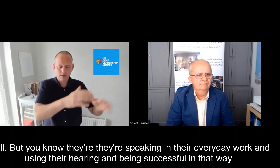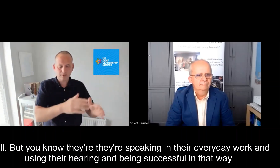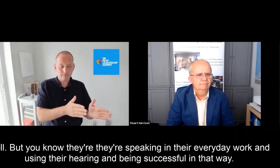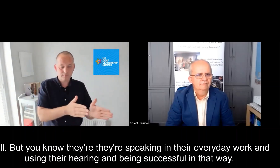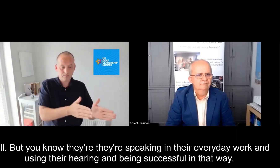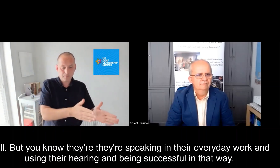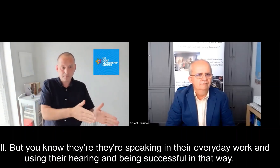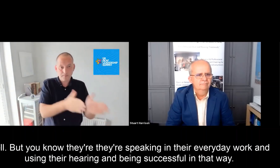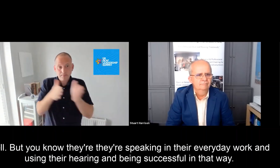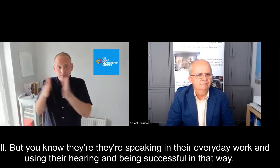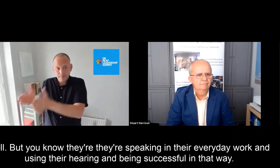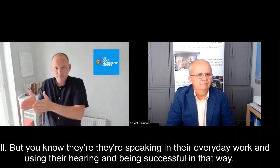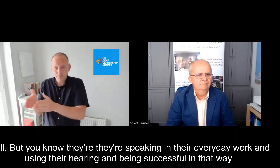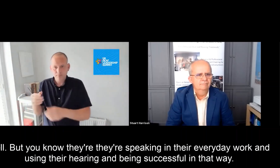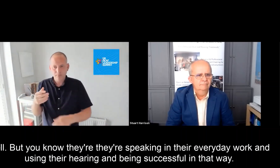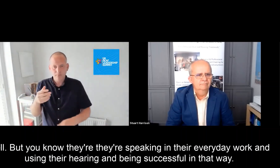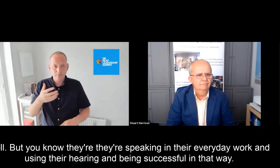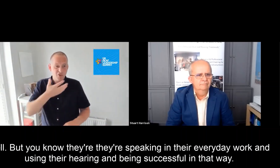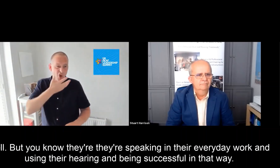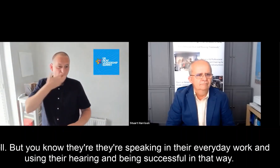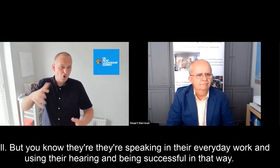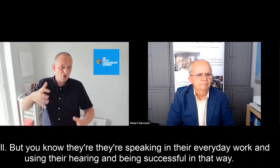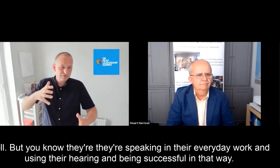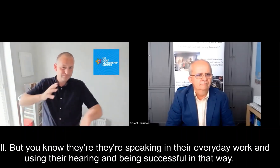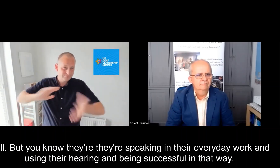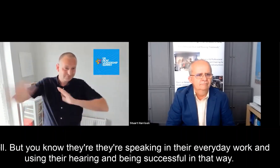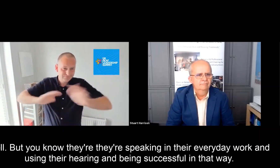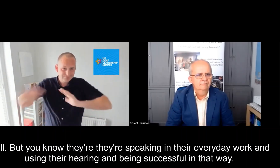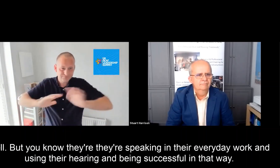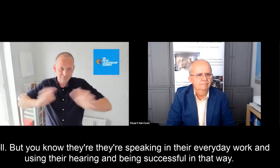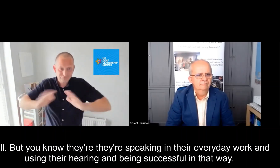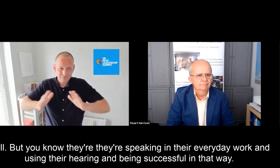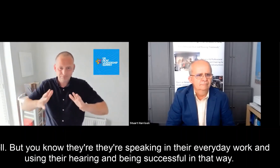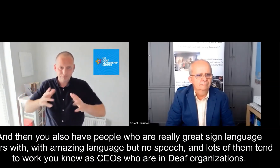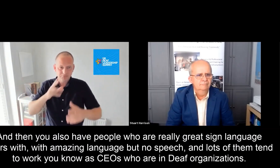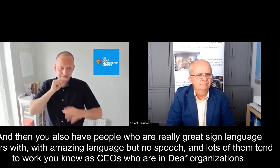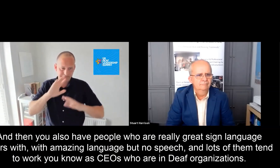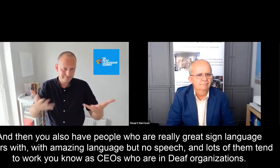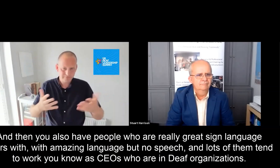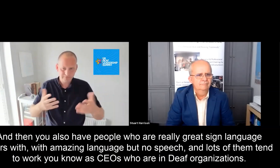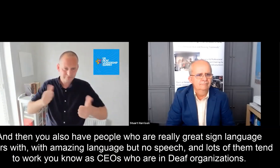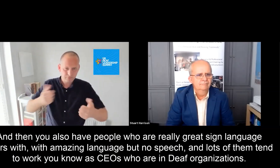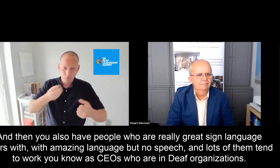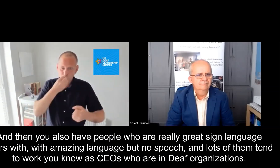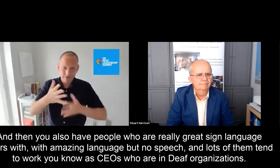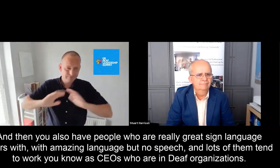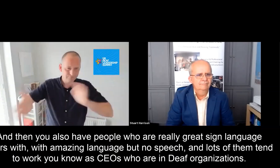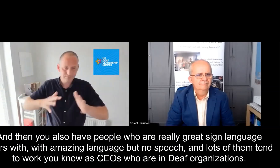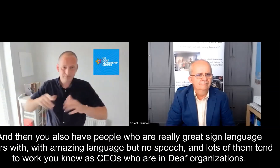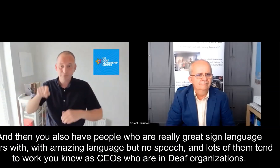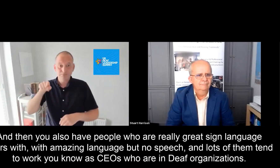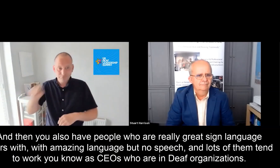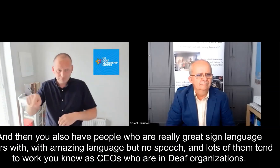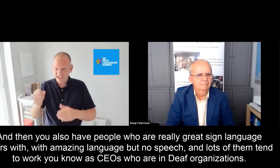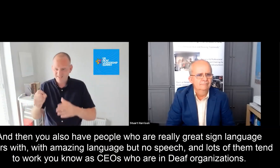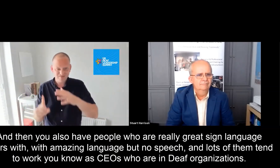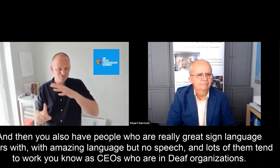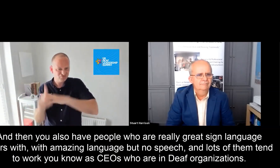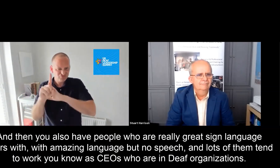in their everyday work and using their hearing and being successful in that way. And then you also have people who are really great sign language users with